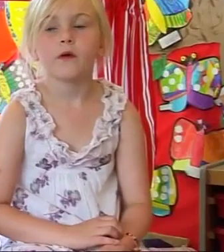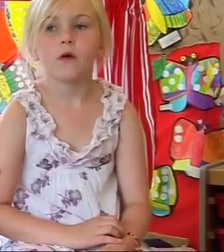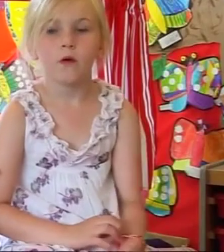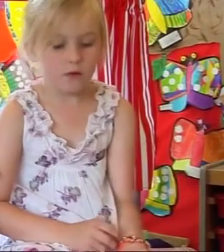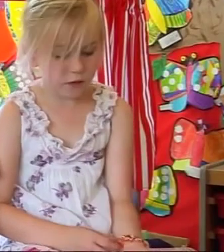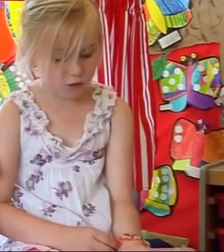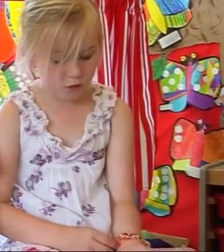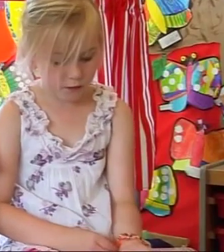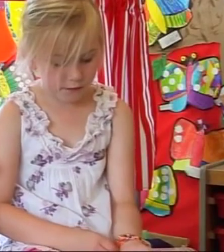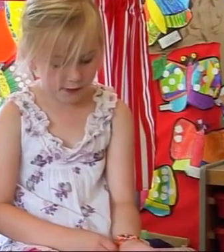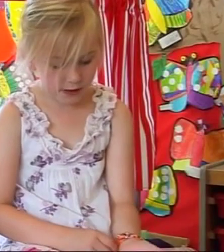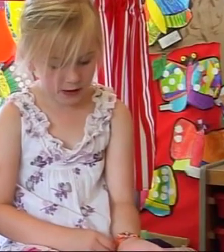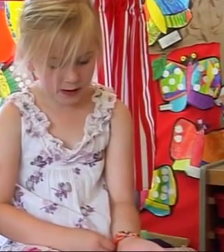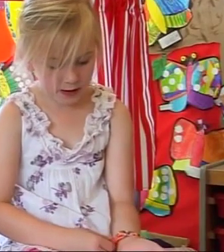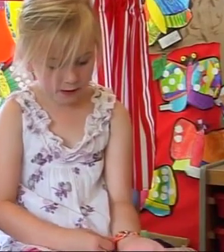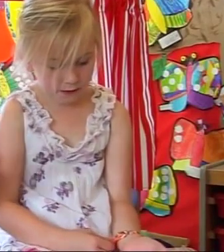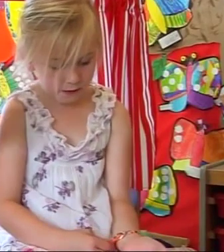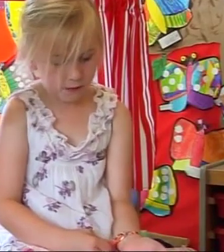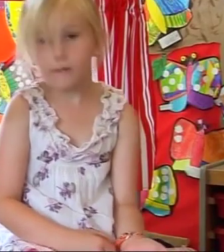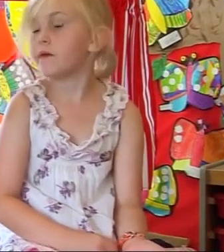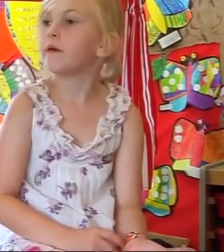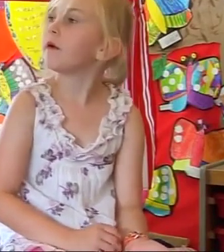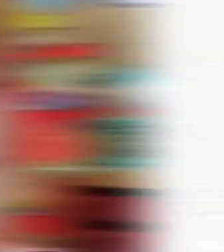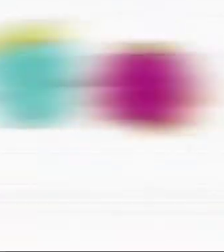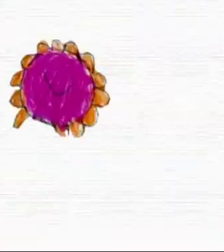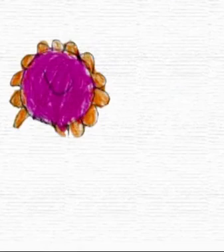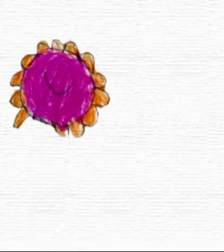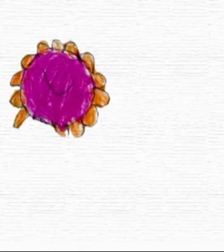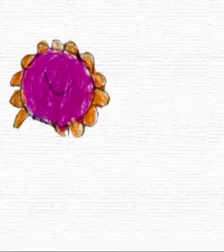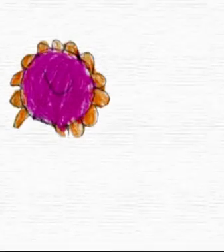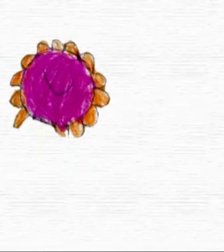He's got eyes on top of his head like this.